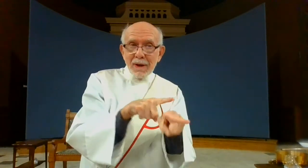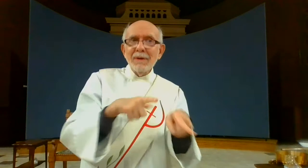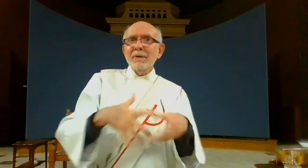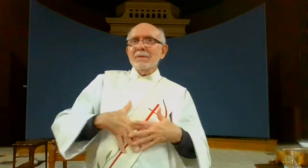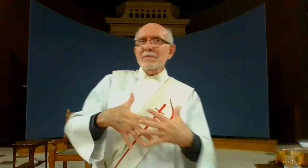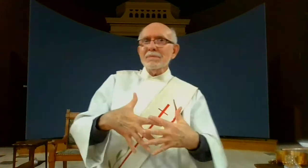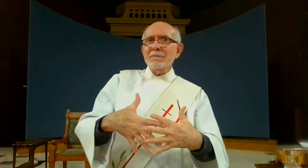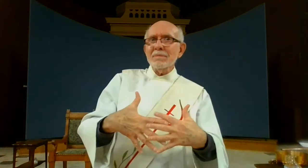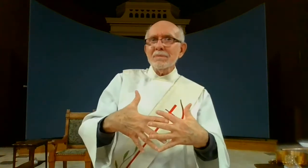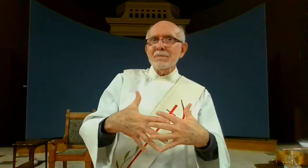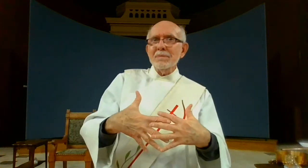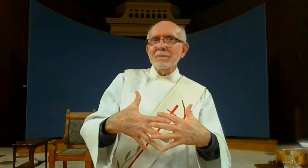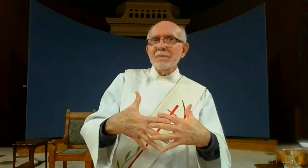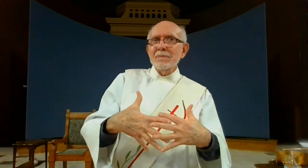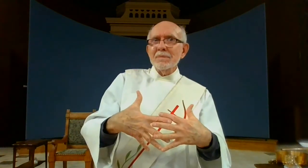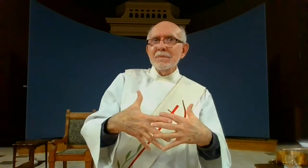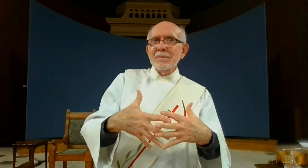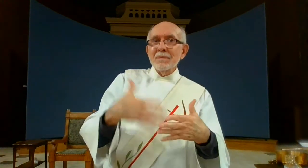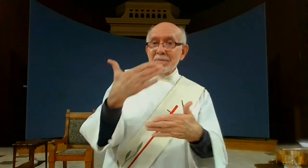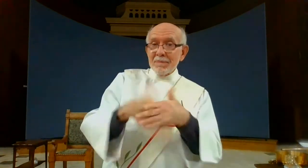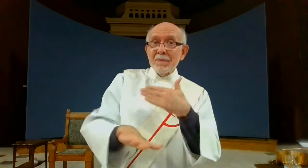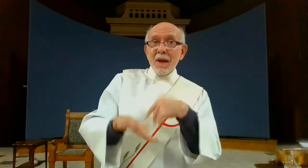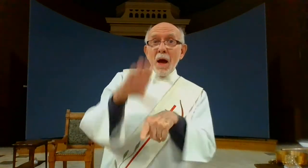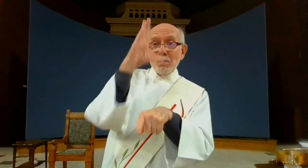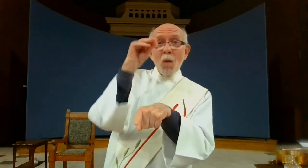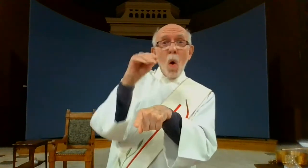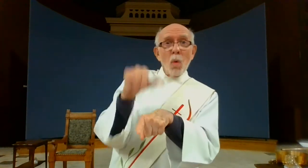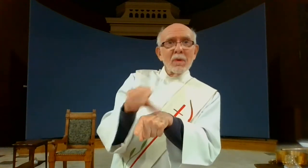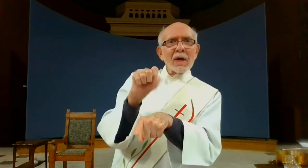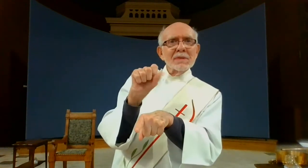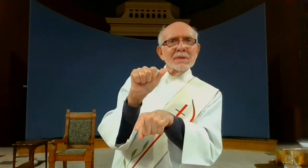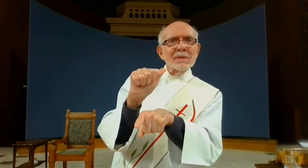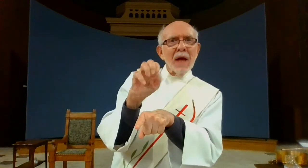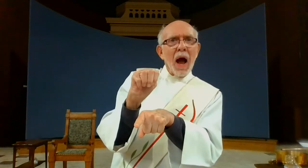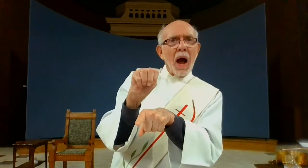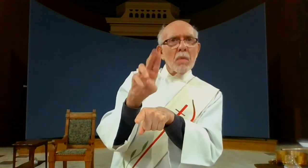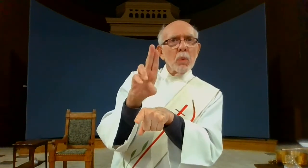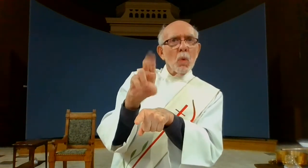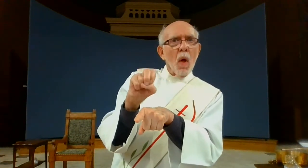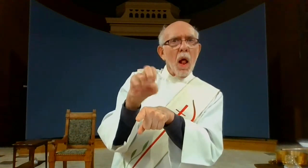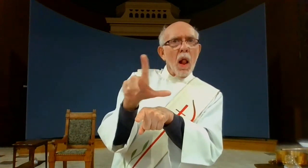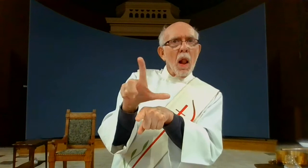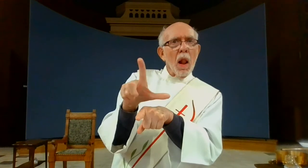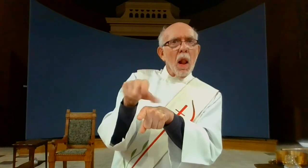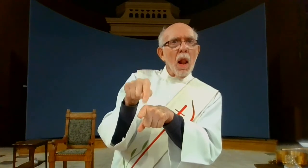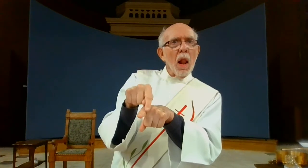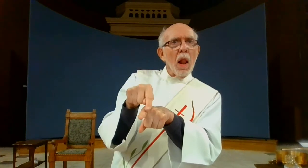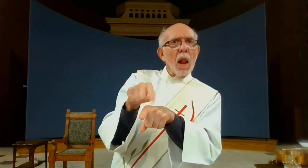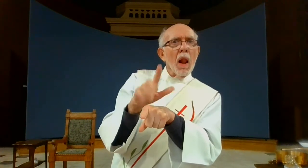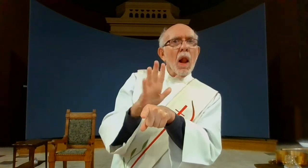And he answered by Hannah becoming pregnant. She gave birth to